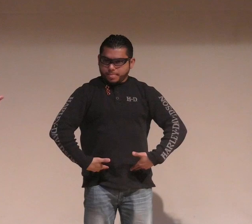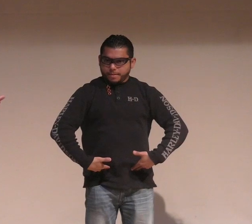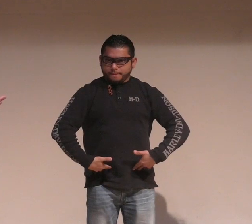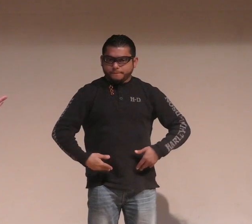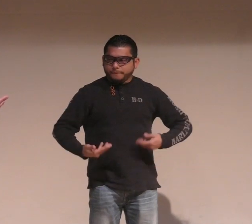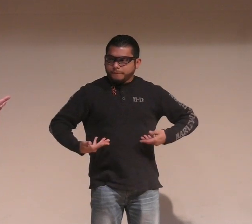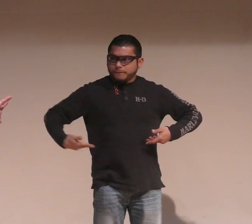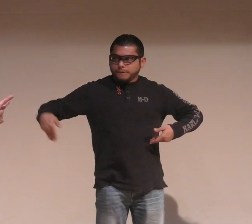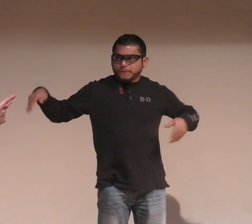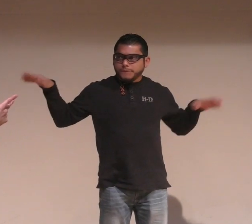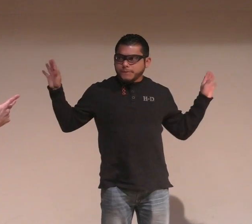Third?